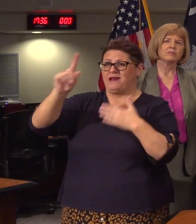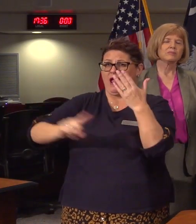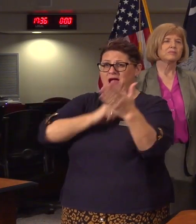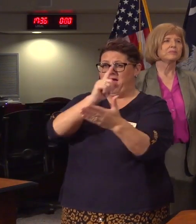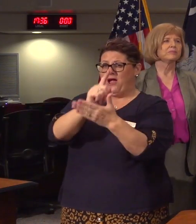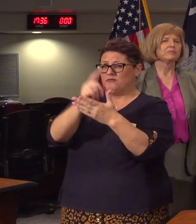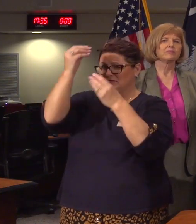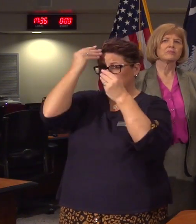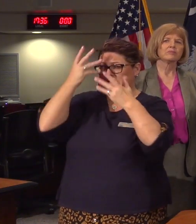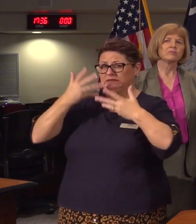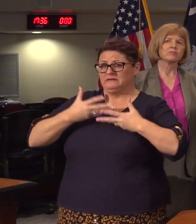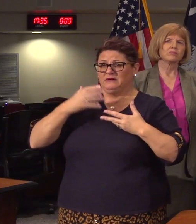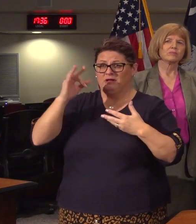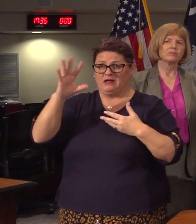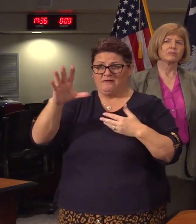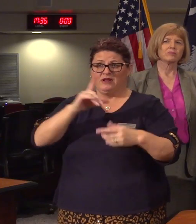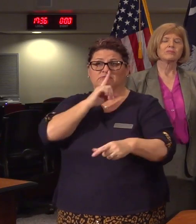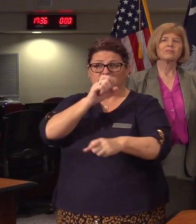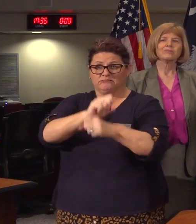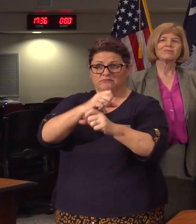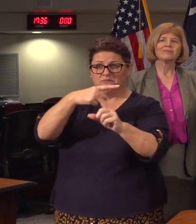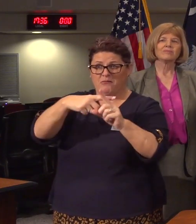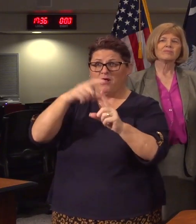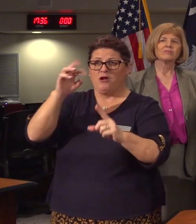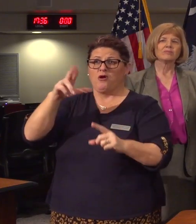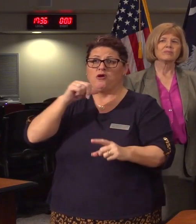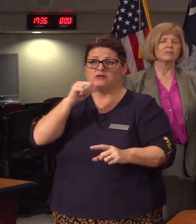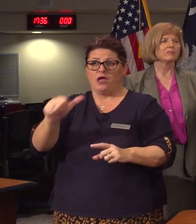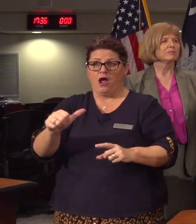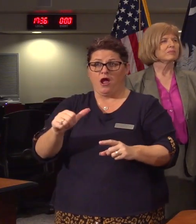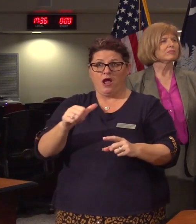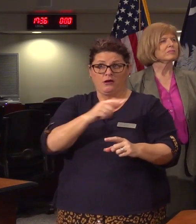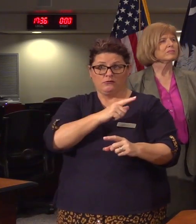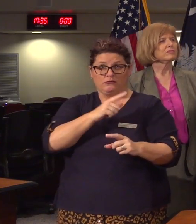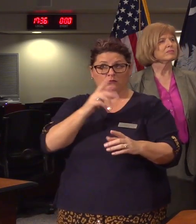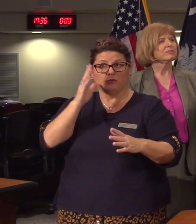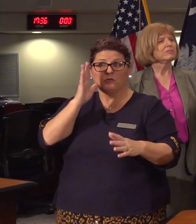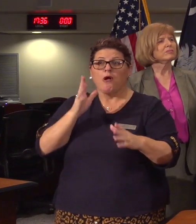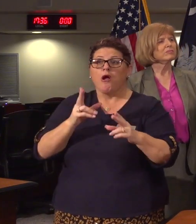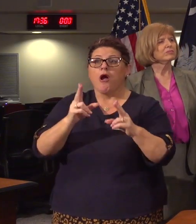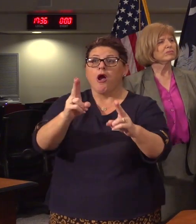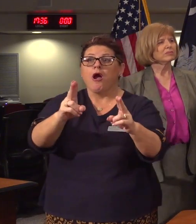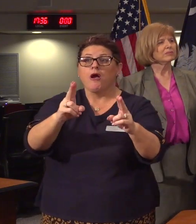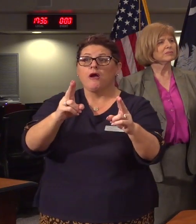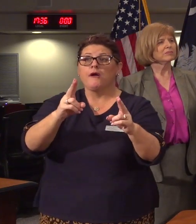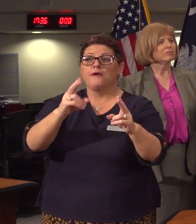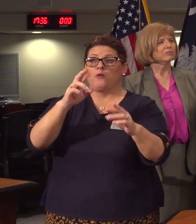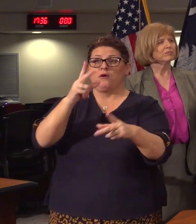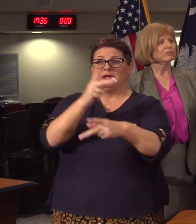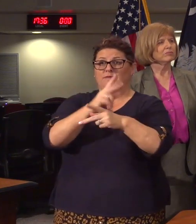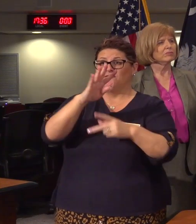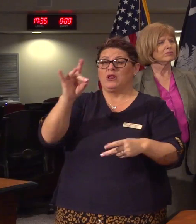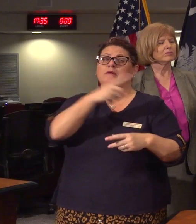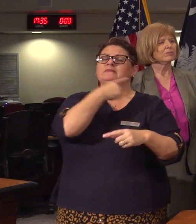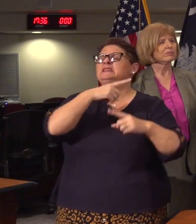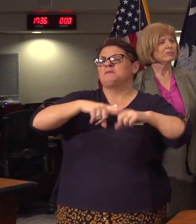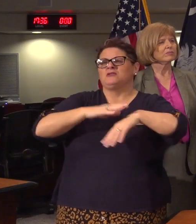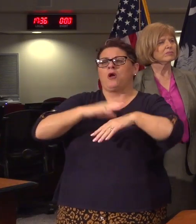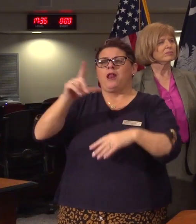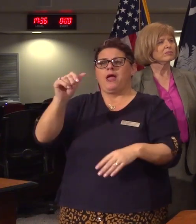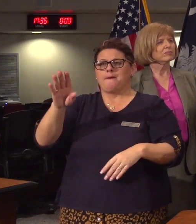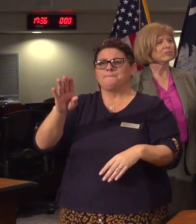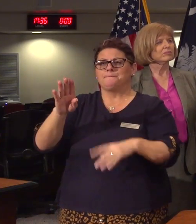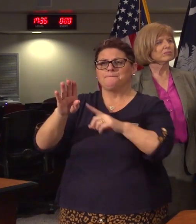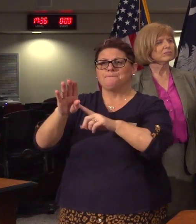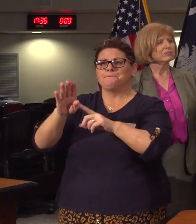case? And is perhaps something be done to speed up that result time? It depends on the lab that the provider uses. The turnaround